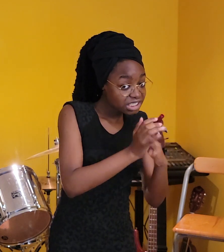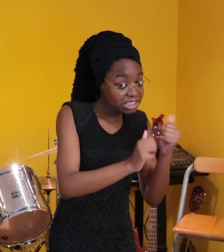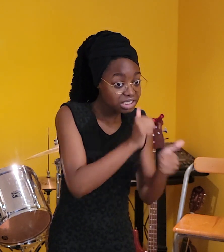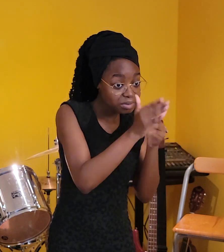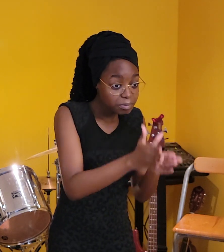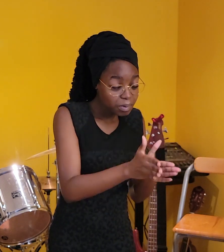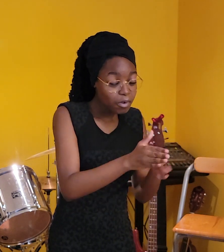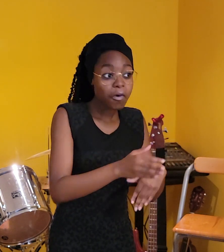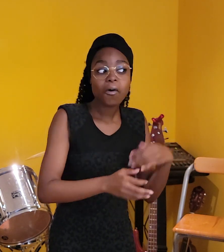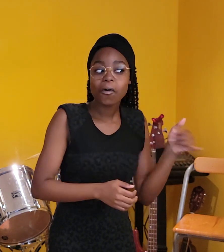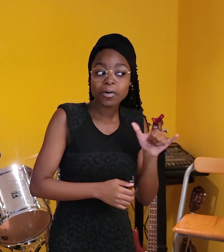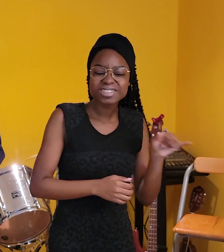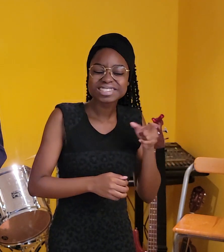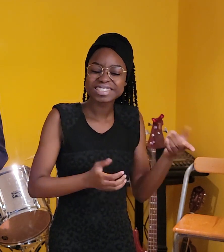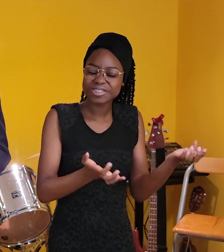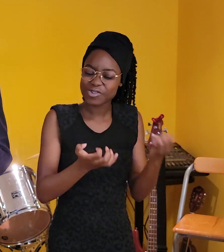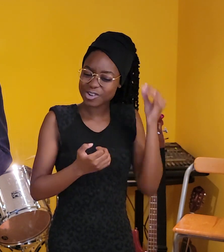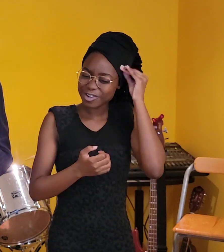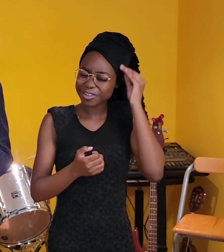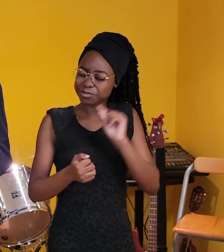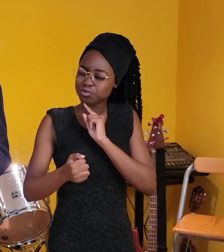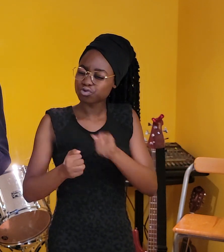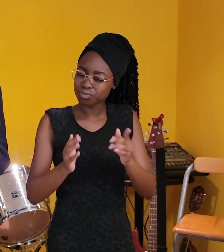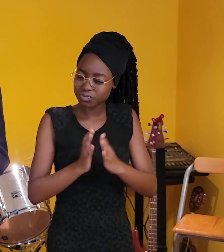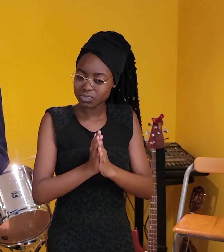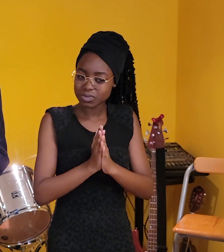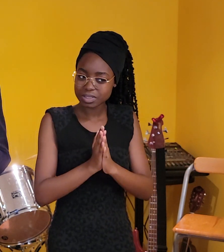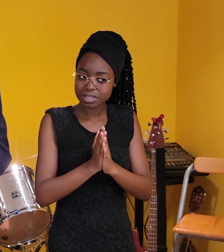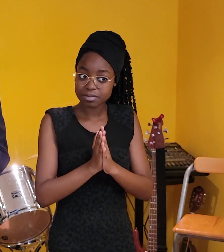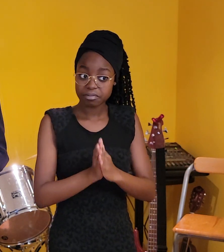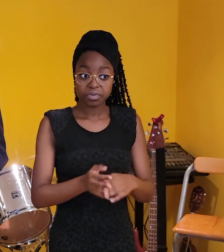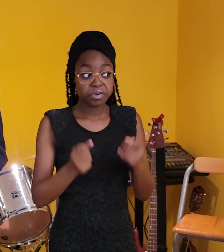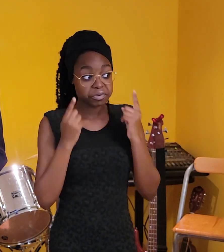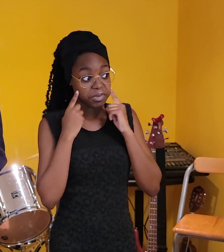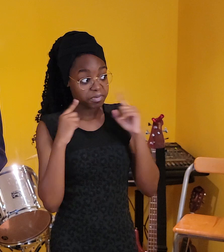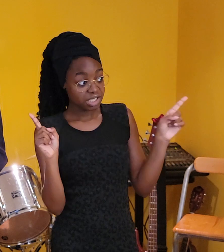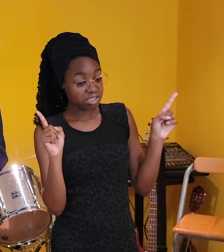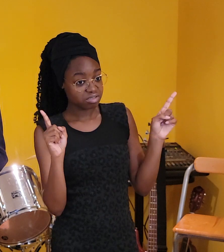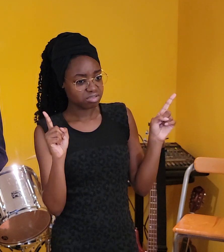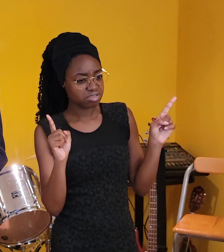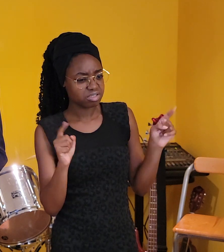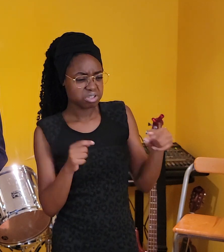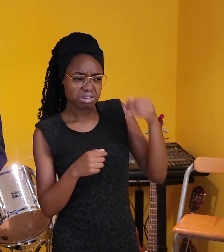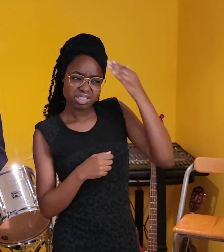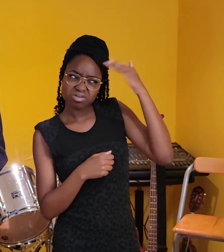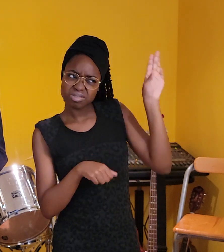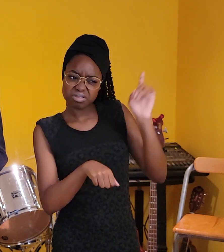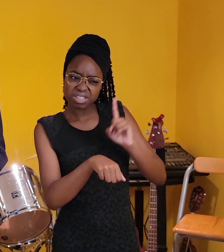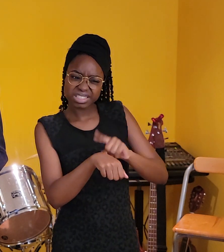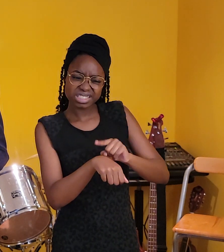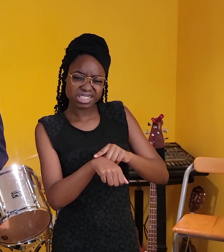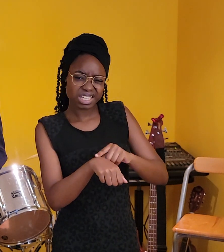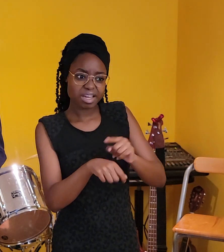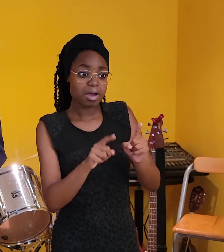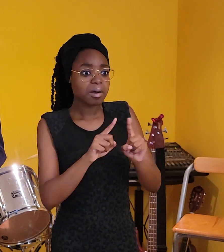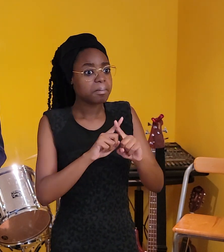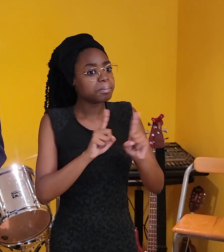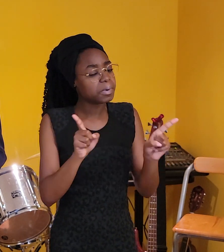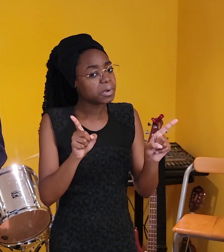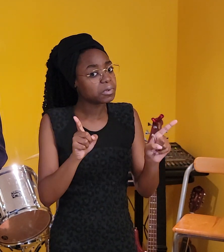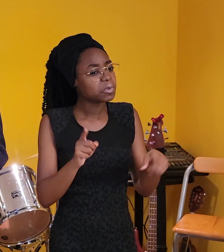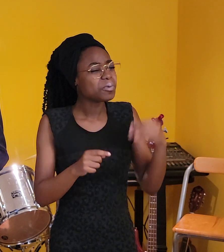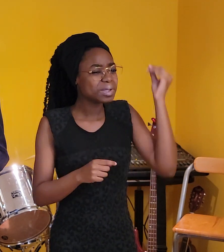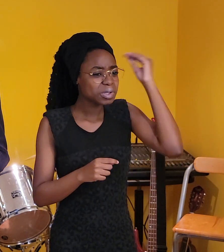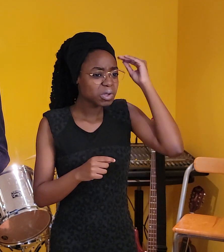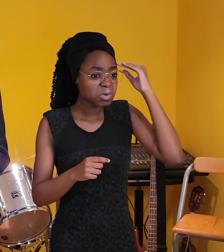pray. So now finally here, we don't know how long, but at least we know that 4 chapters